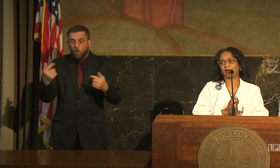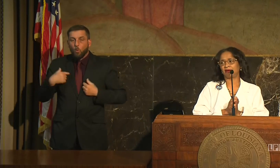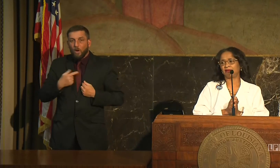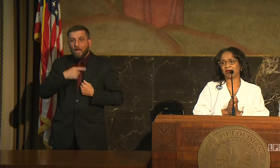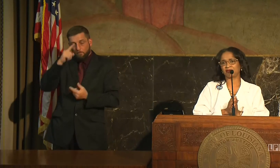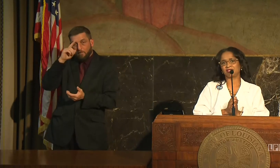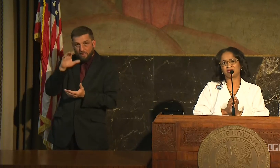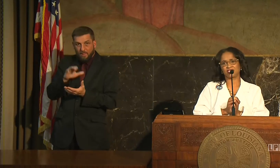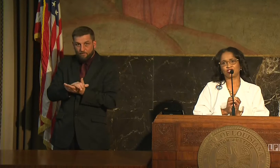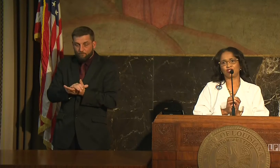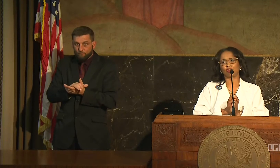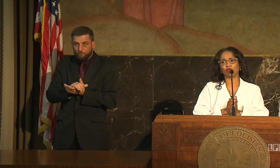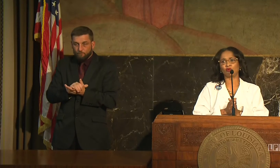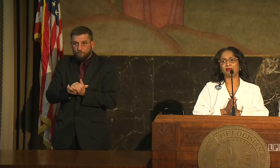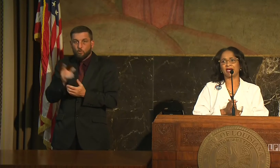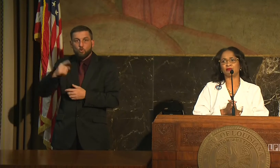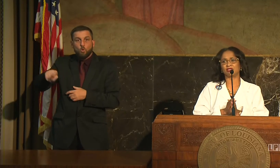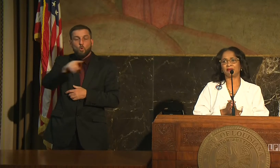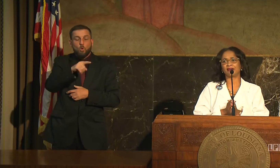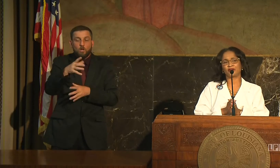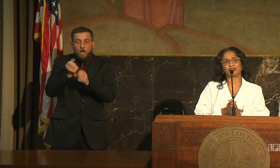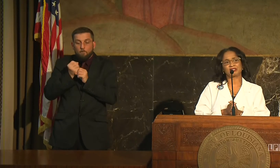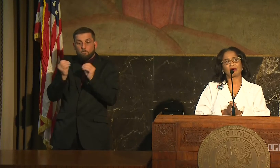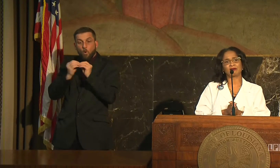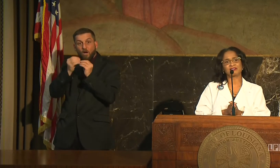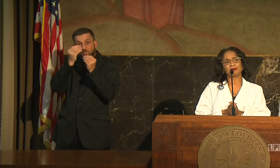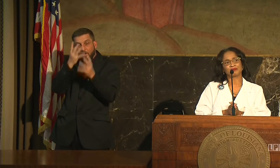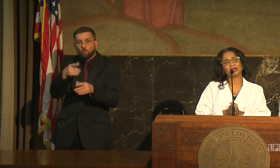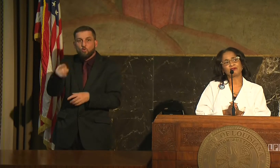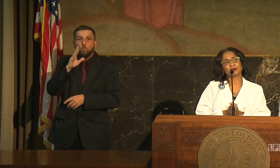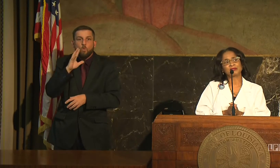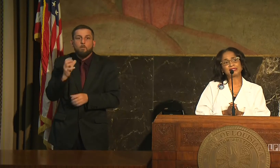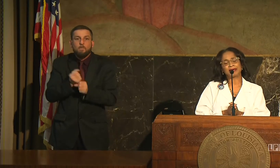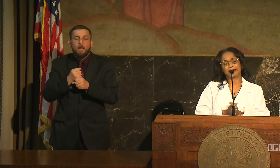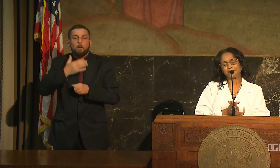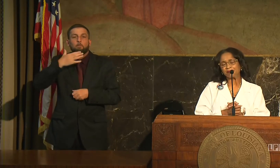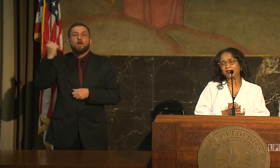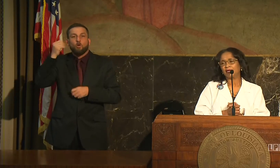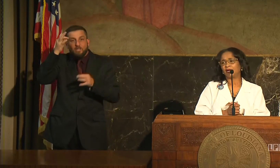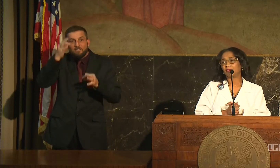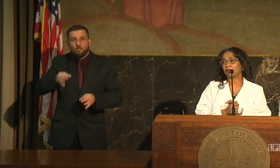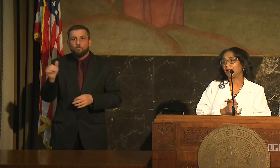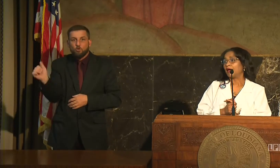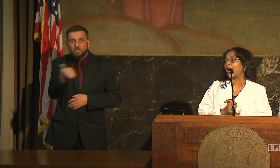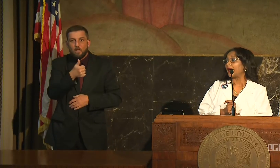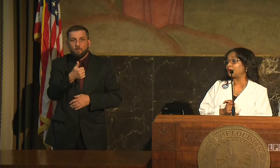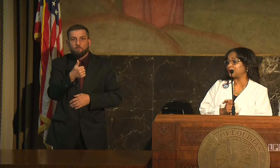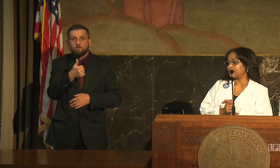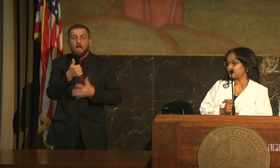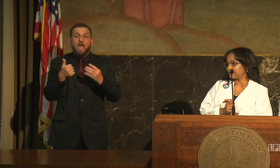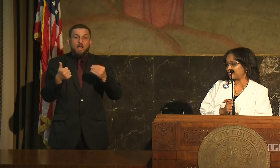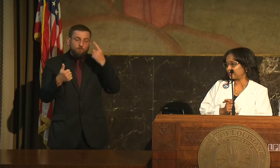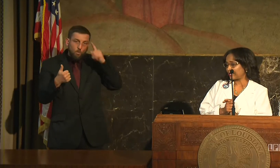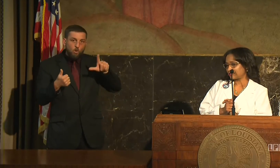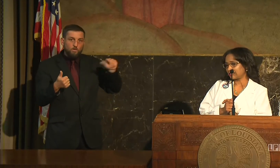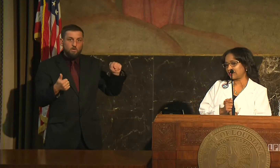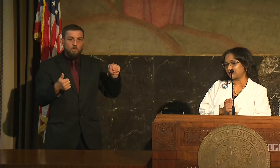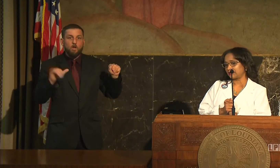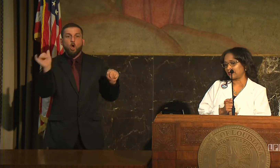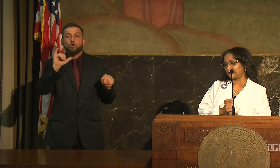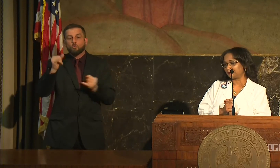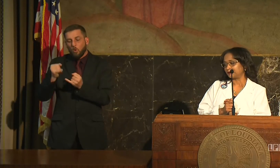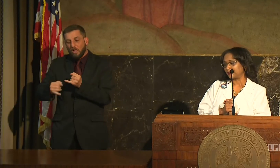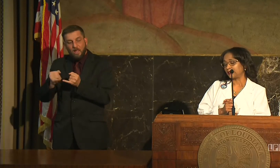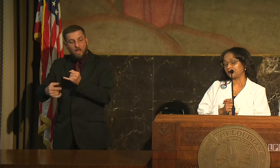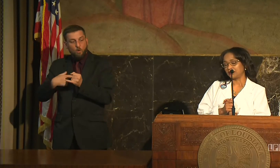believe that the better decision you will be able to make for yourselves and for Louisiana. I would like to mention lastly